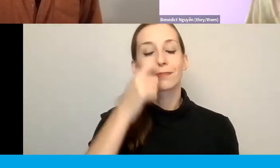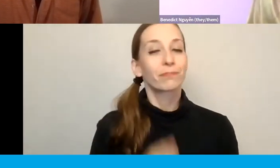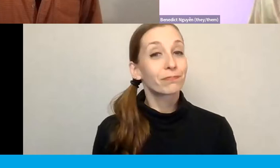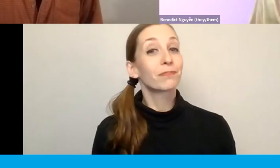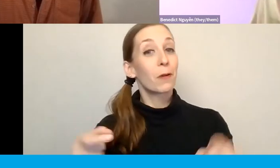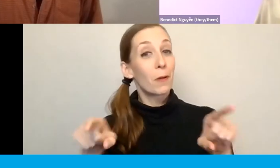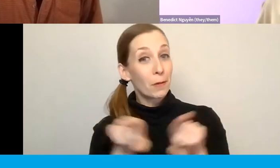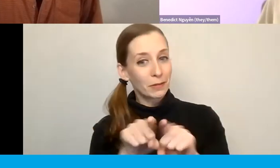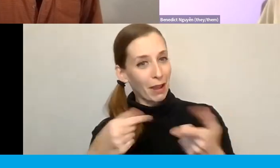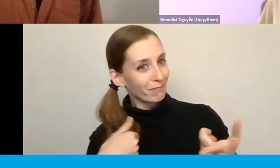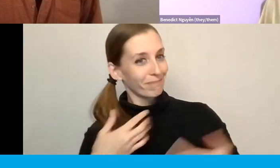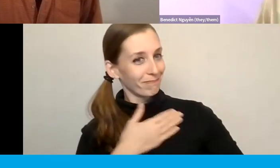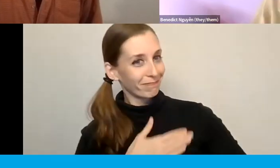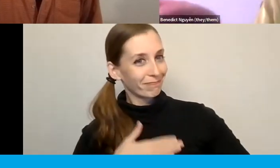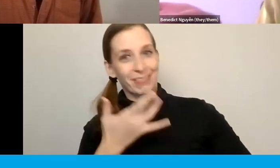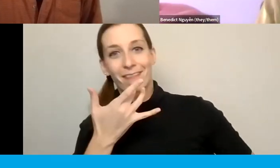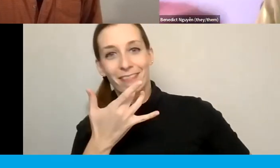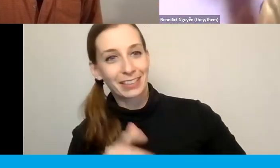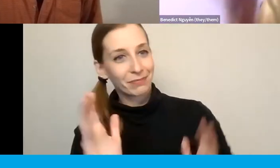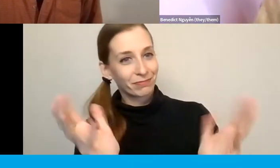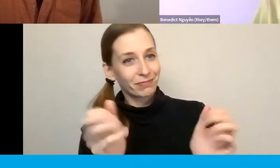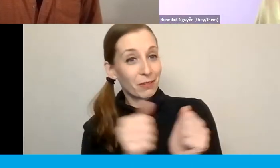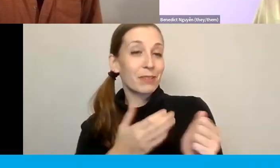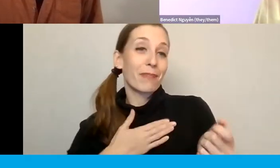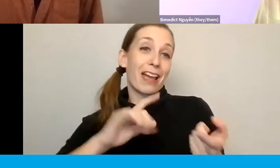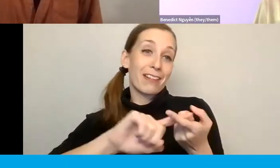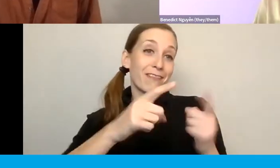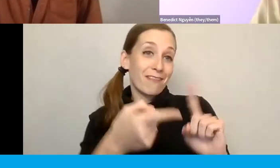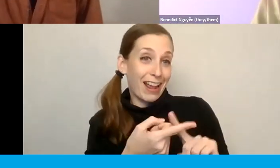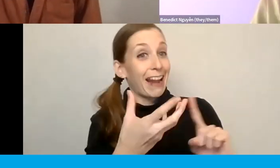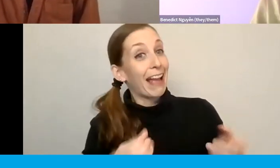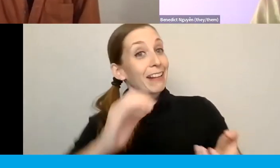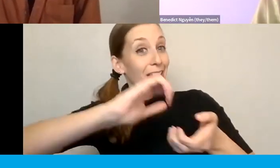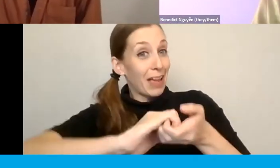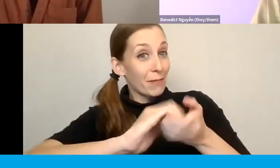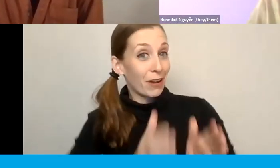of chatting with friend and collaborator.